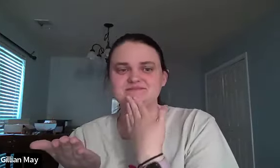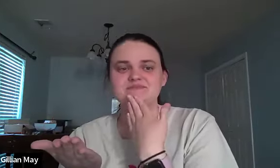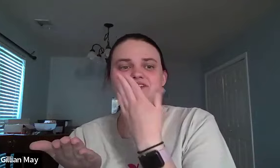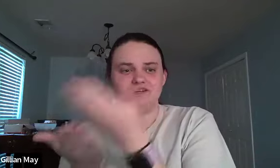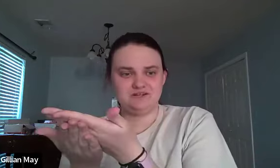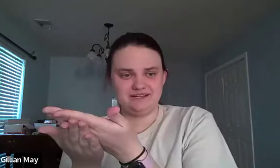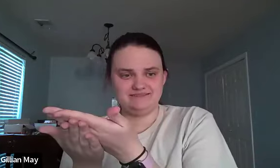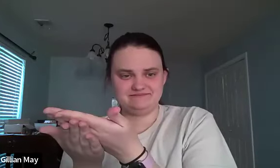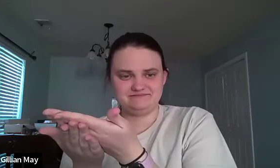Good.